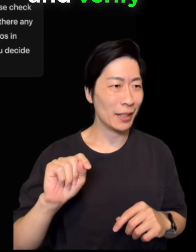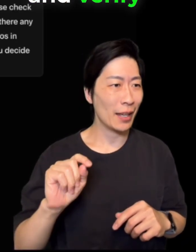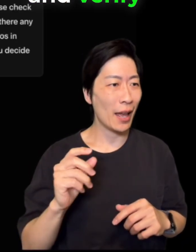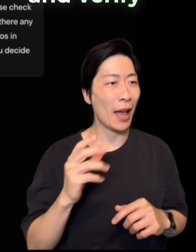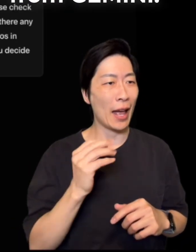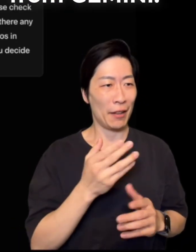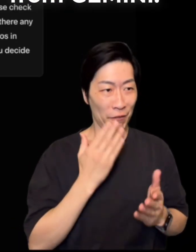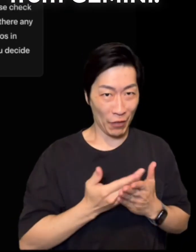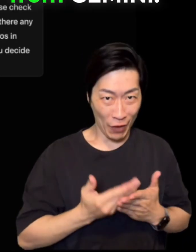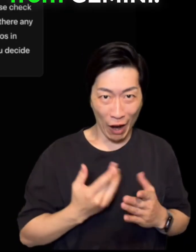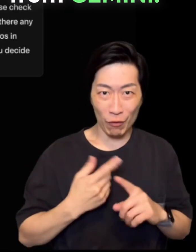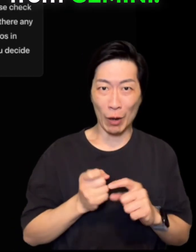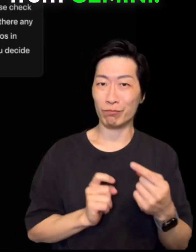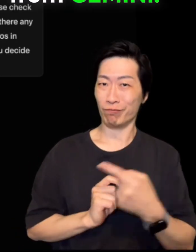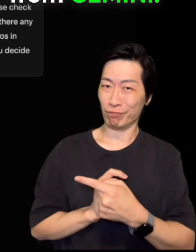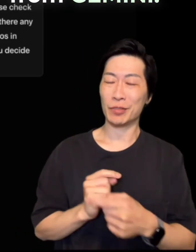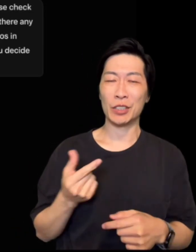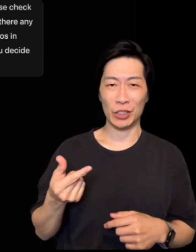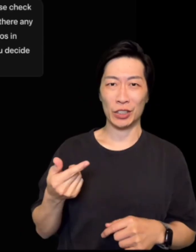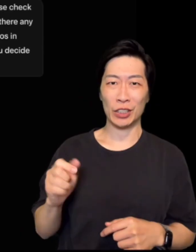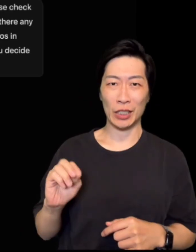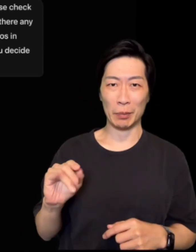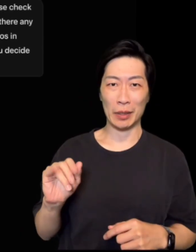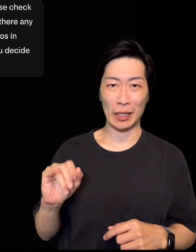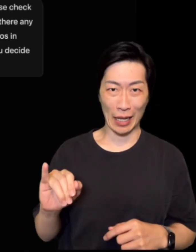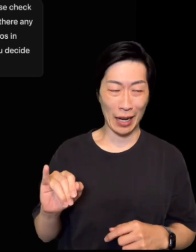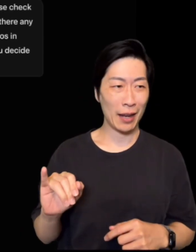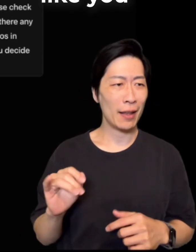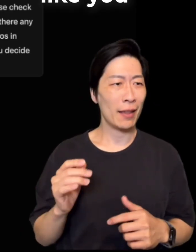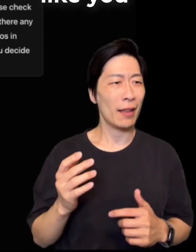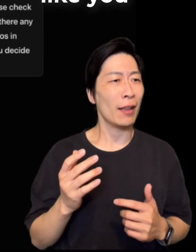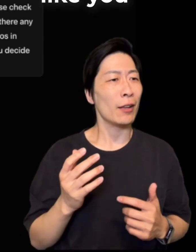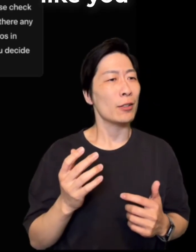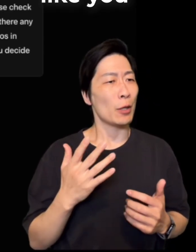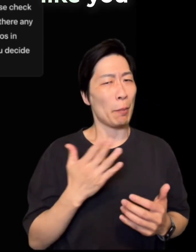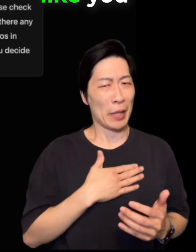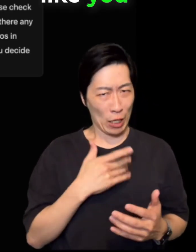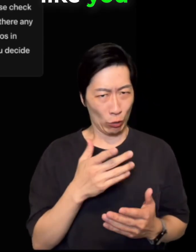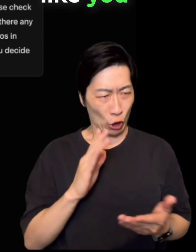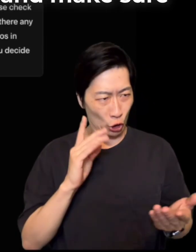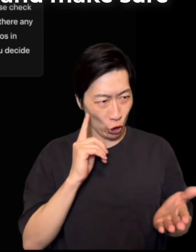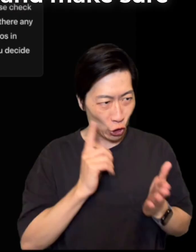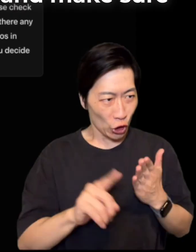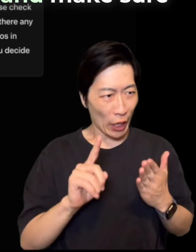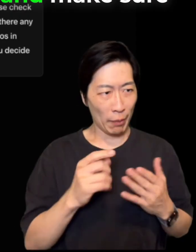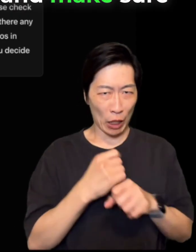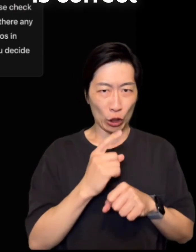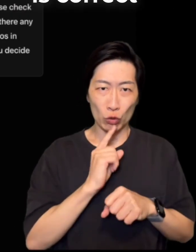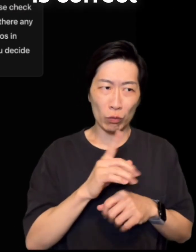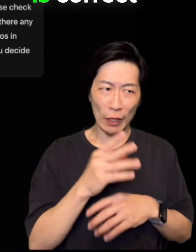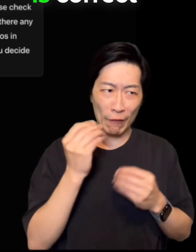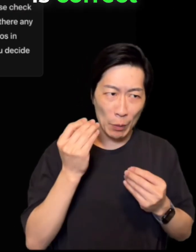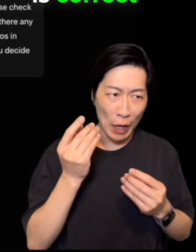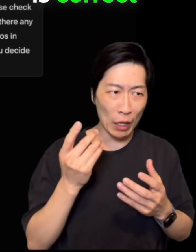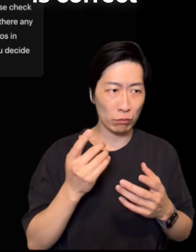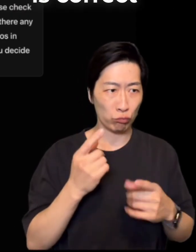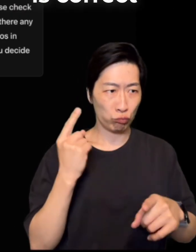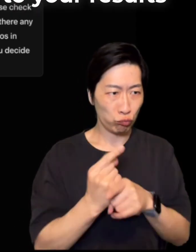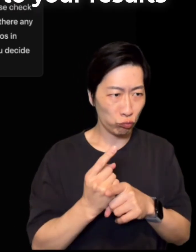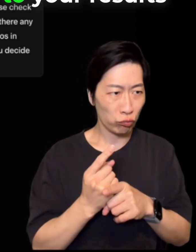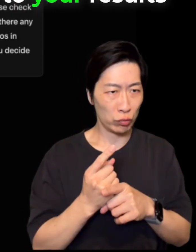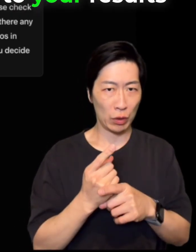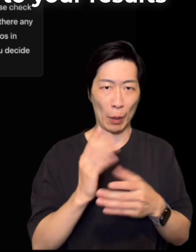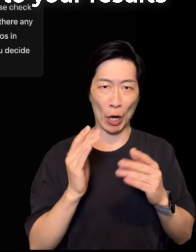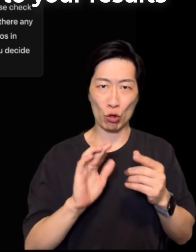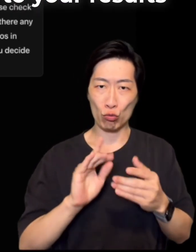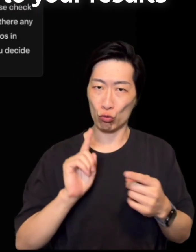and verified the information from Gemini. And so I would like you to check and make sure the information is correct